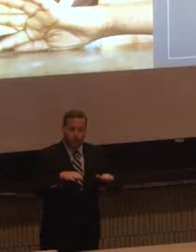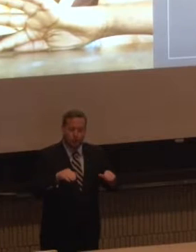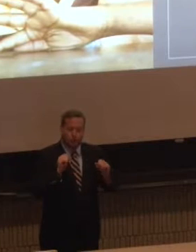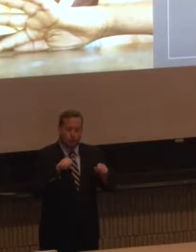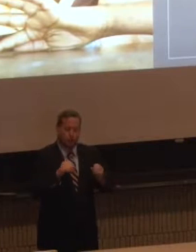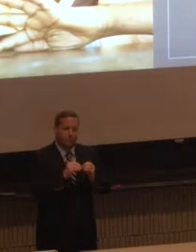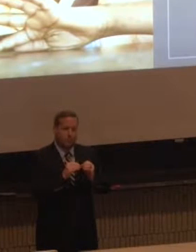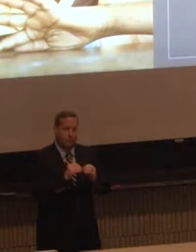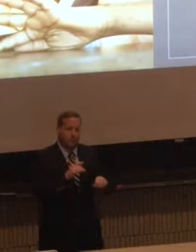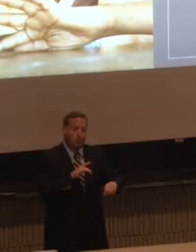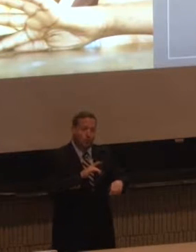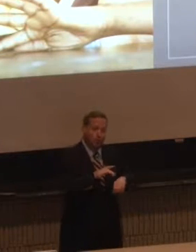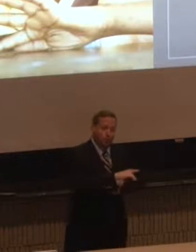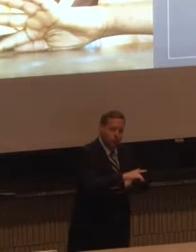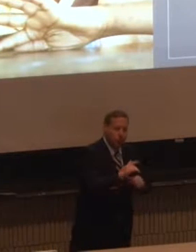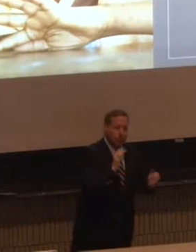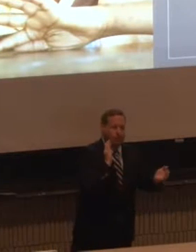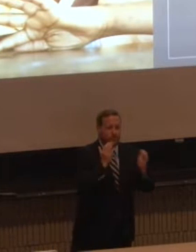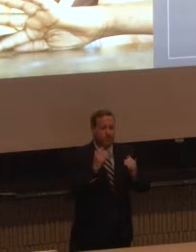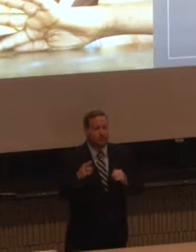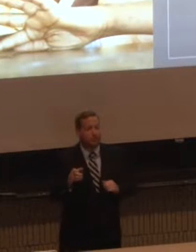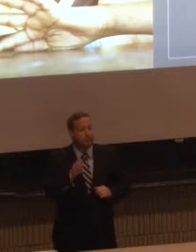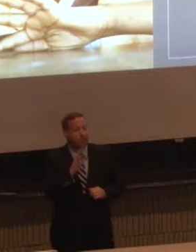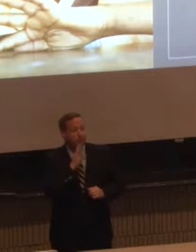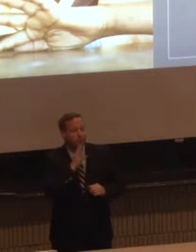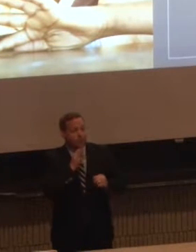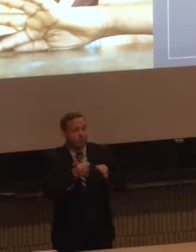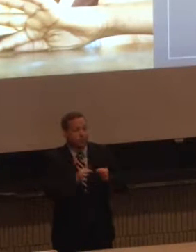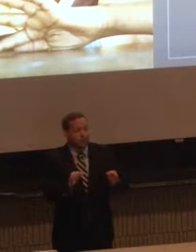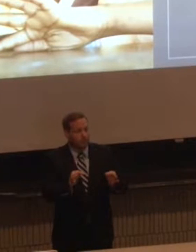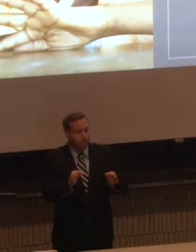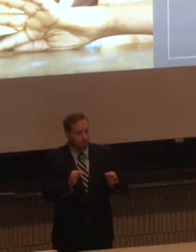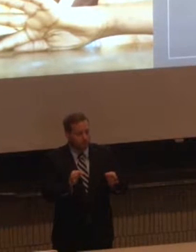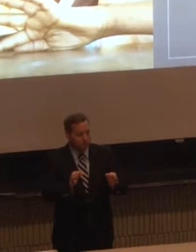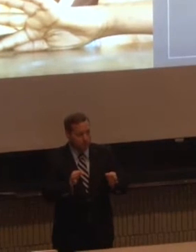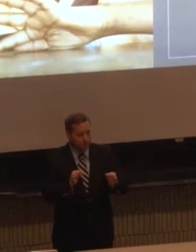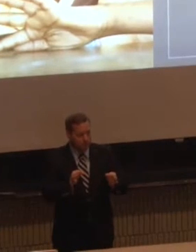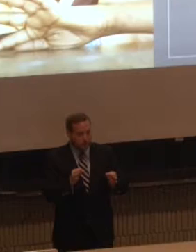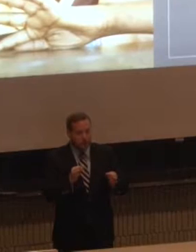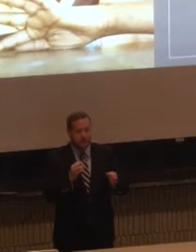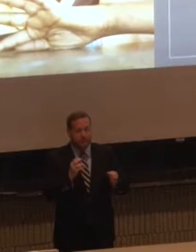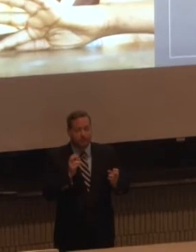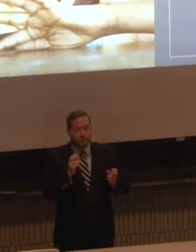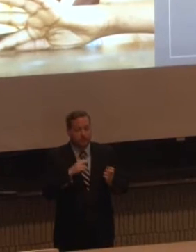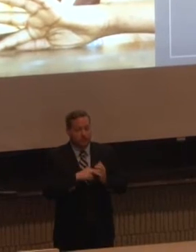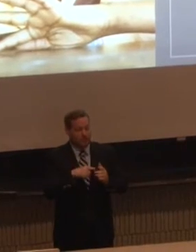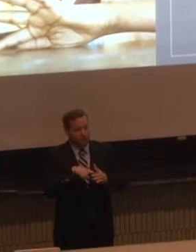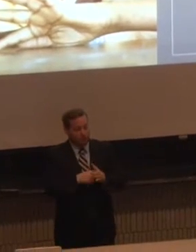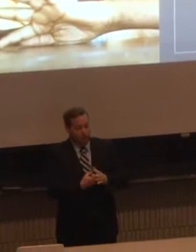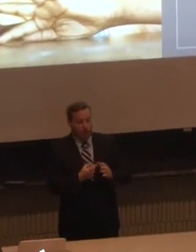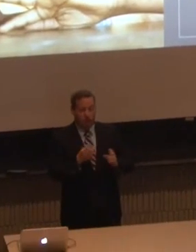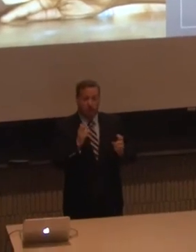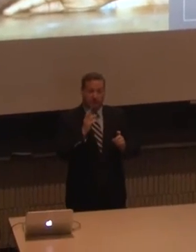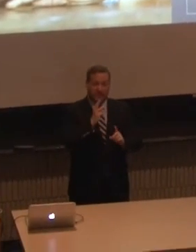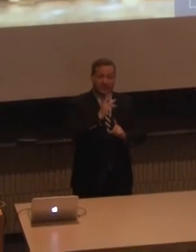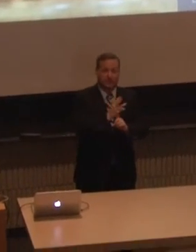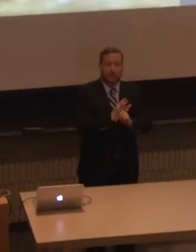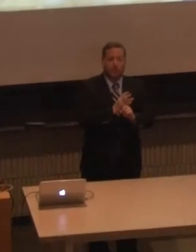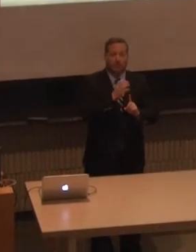Some research has been done on baby sign and the exposure of babies to sign language